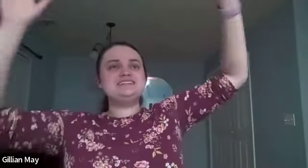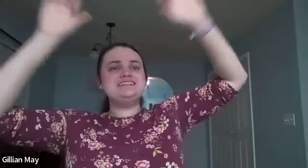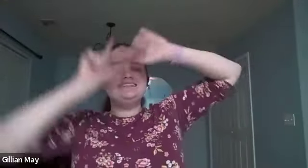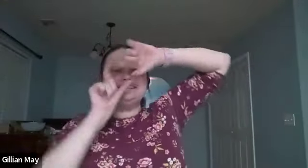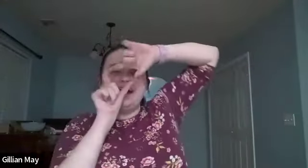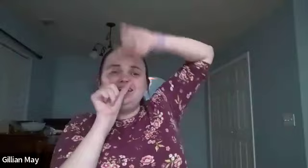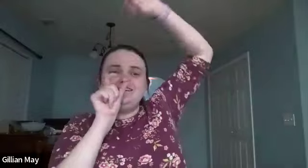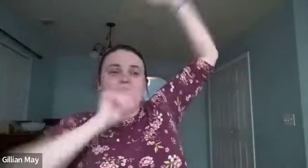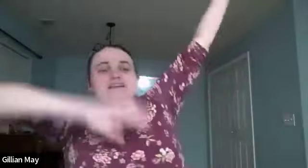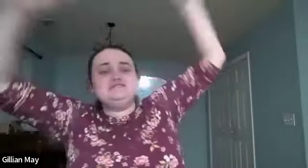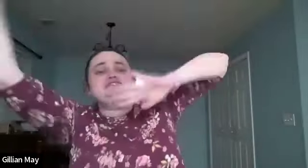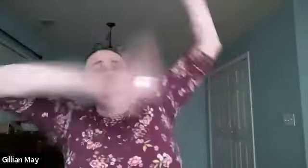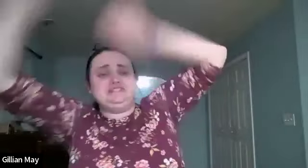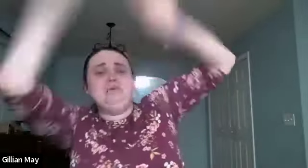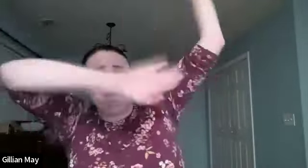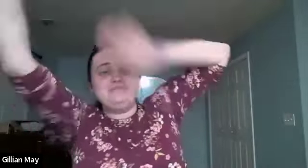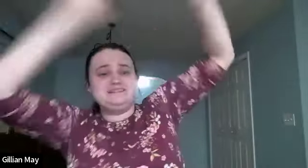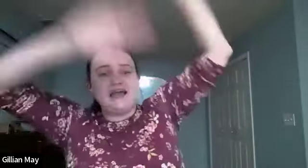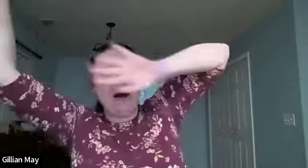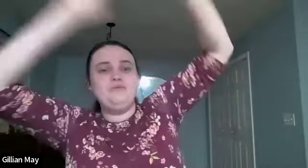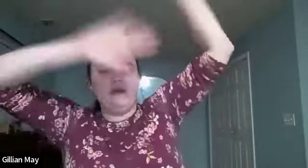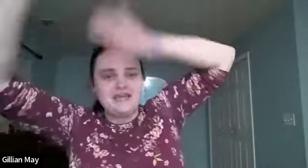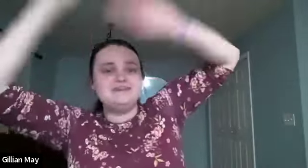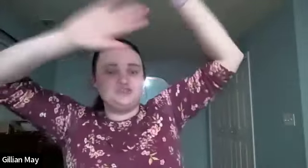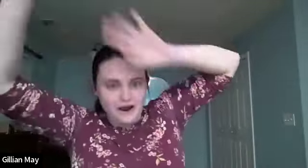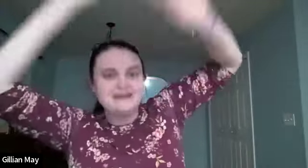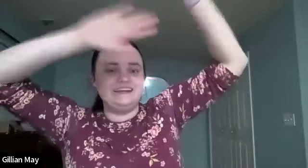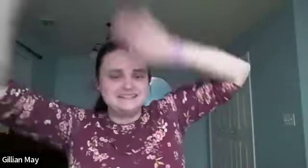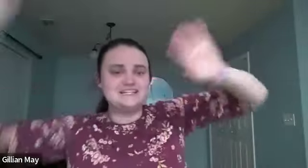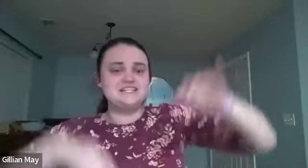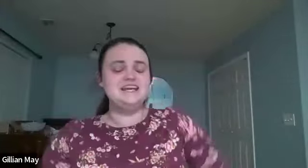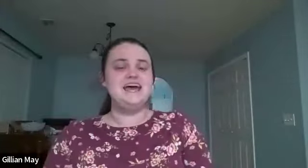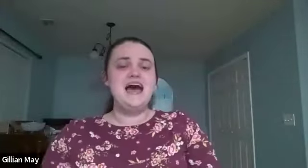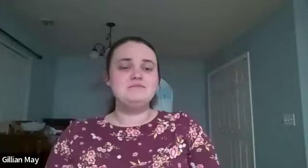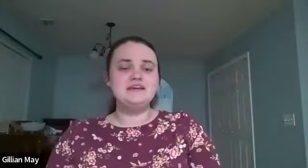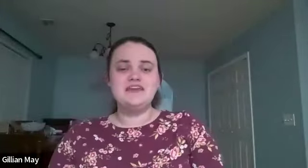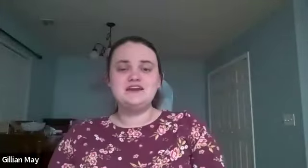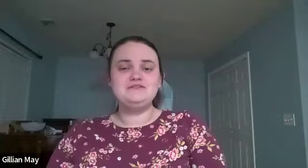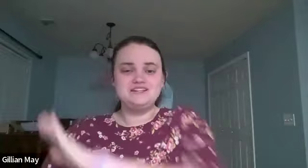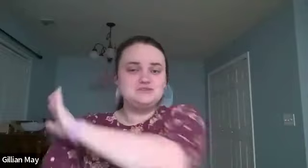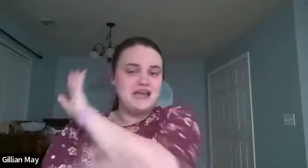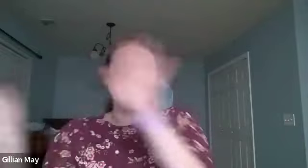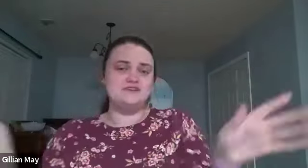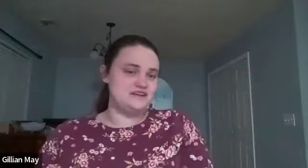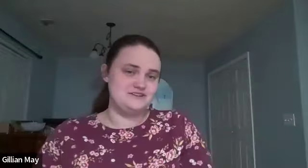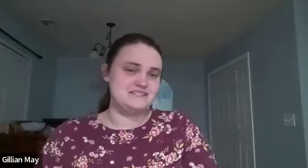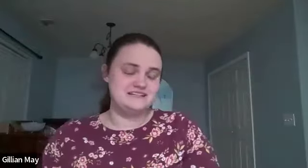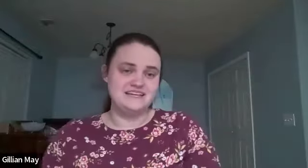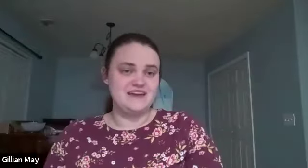kids at this tiny little window, just like jumping up and down, waving, trying to get attention. I mean, they're like doing everything under the sun to get that